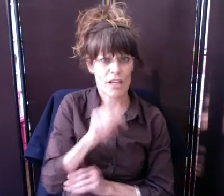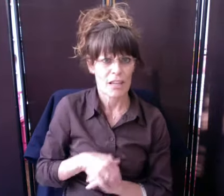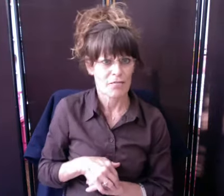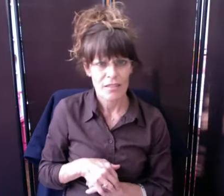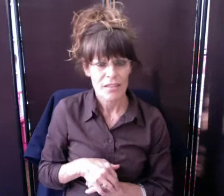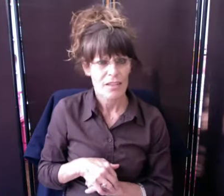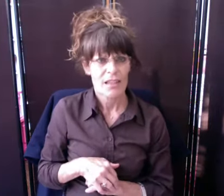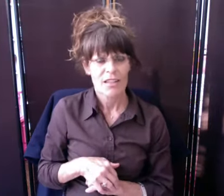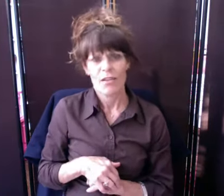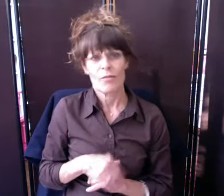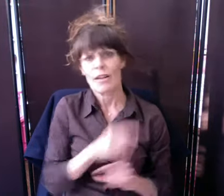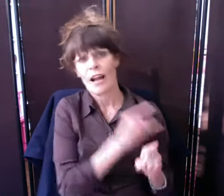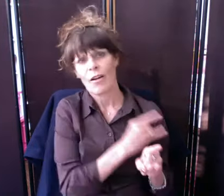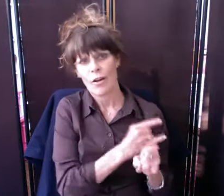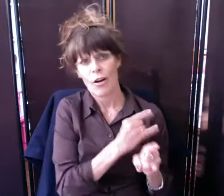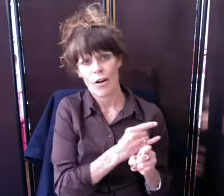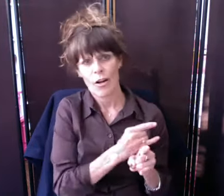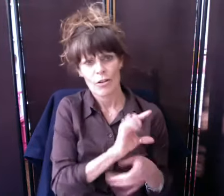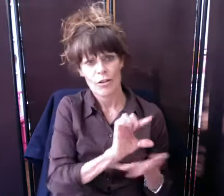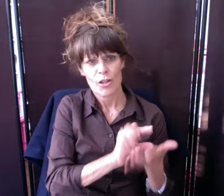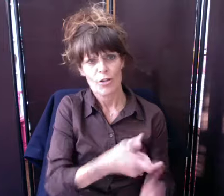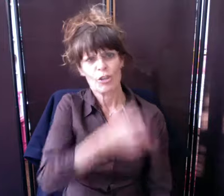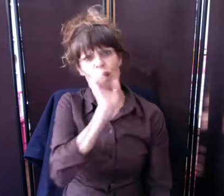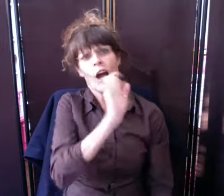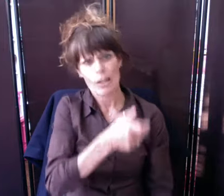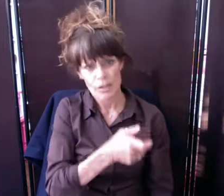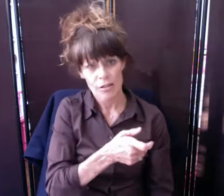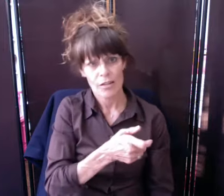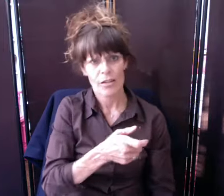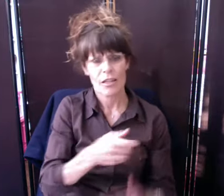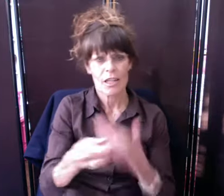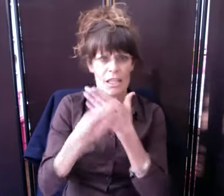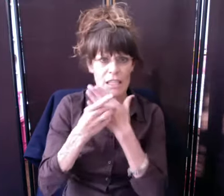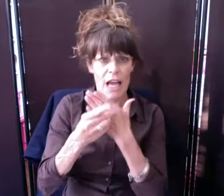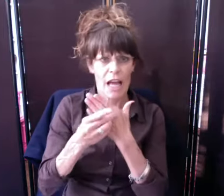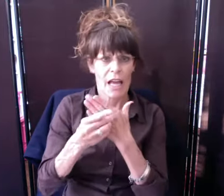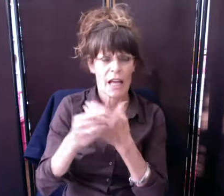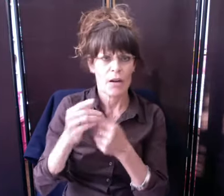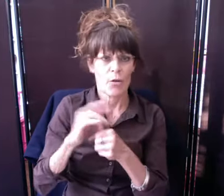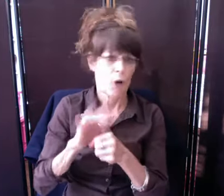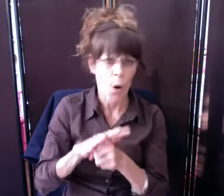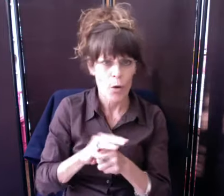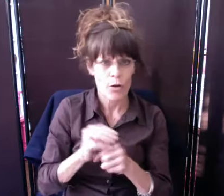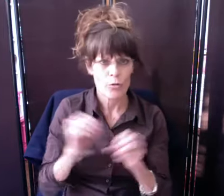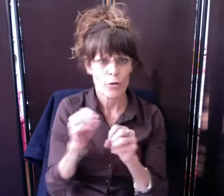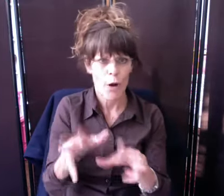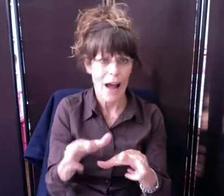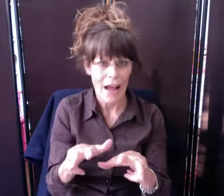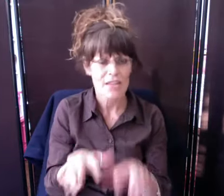follow it with a Diet Coke. No ice, please, ice bothers me. So for me, drinking champagne is like